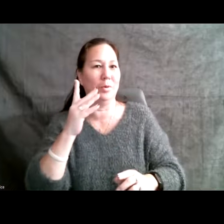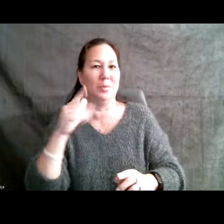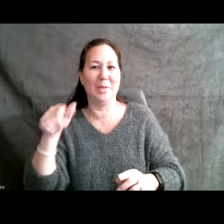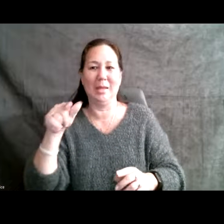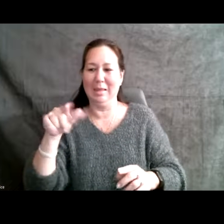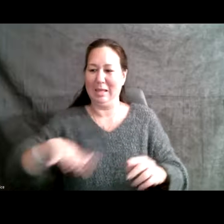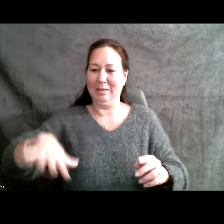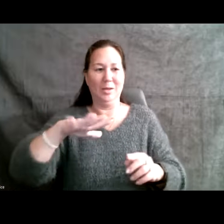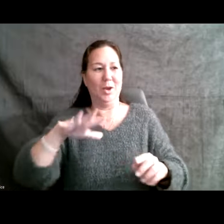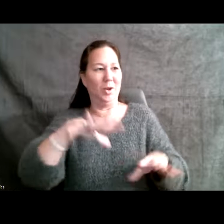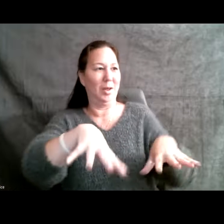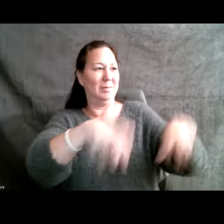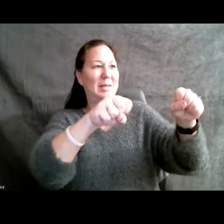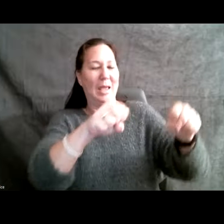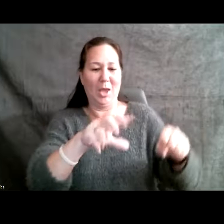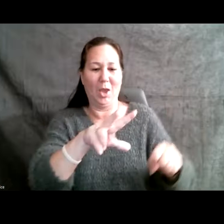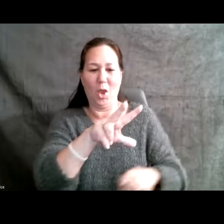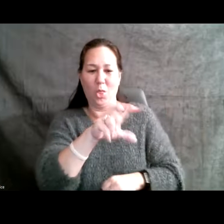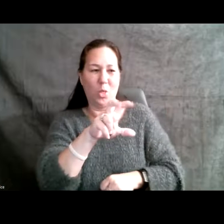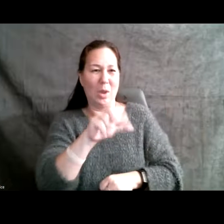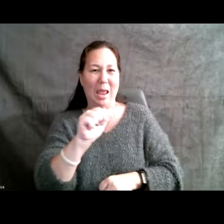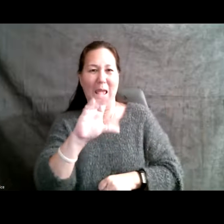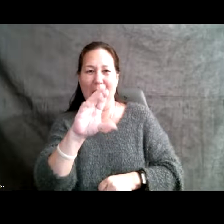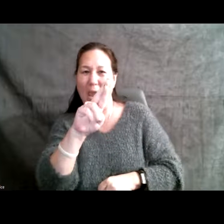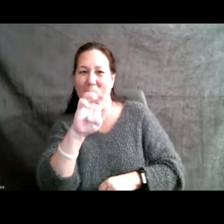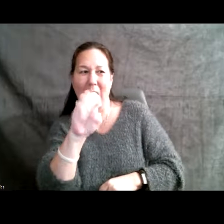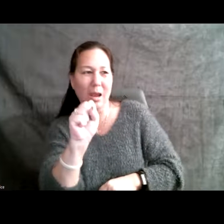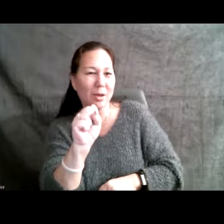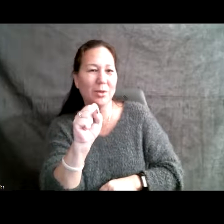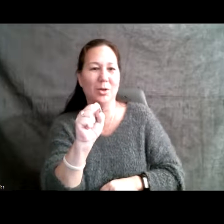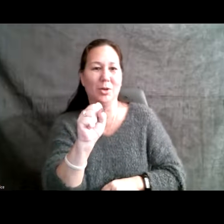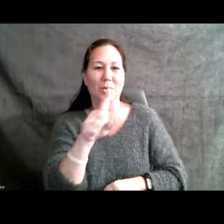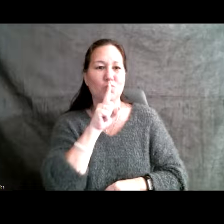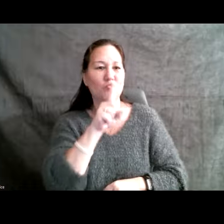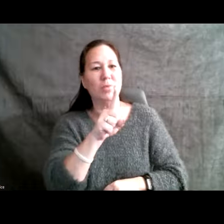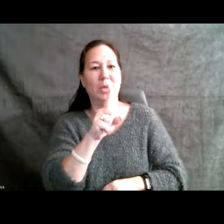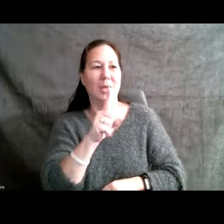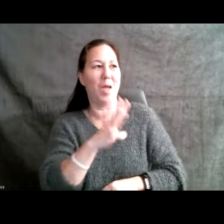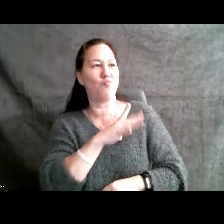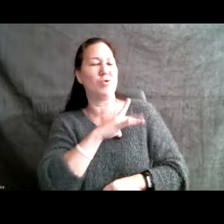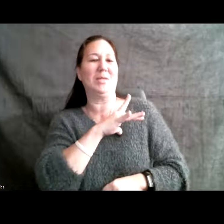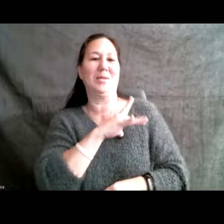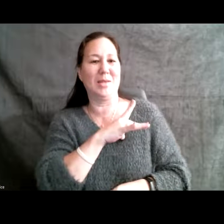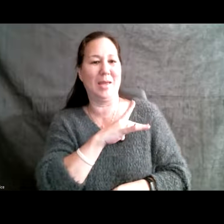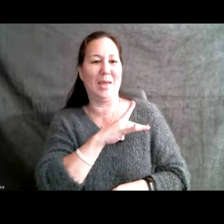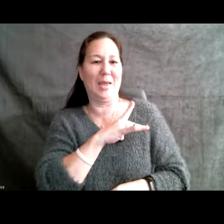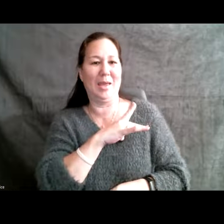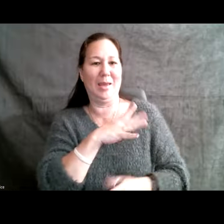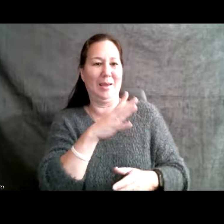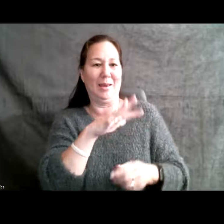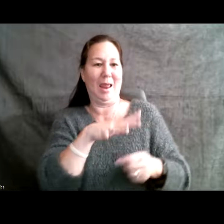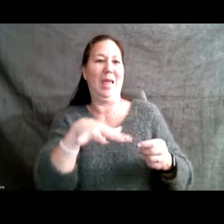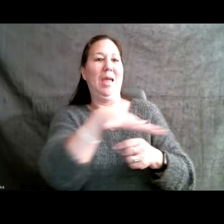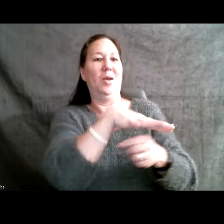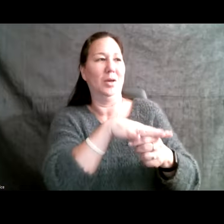of prime, pristine pine barrens that we're no longer accessible and can get our